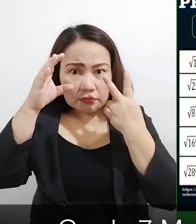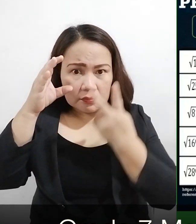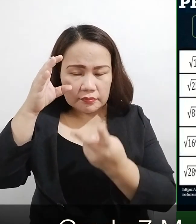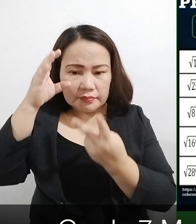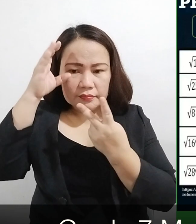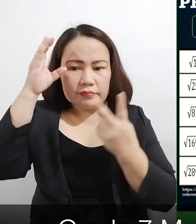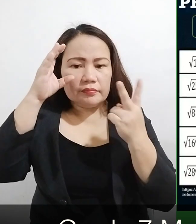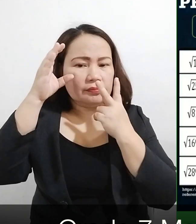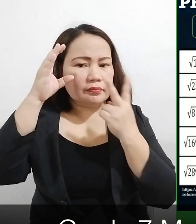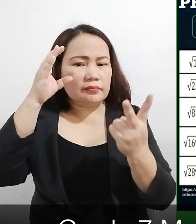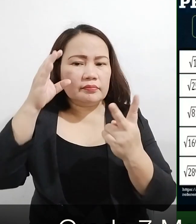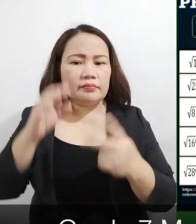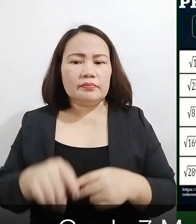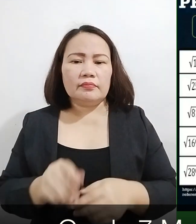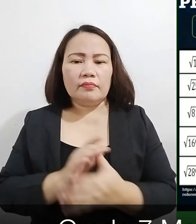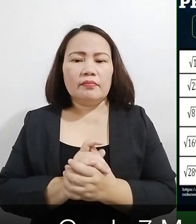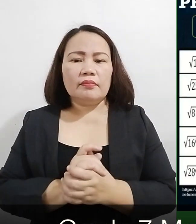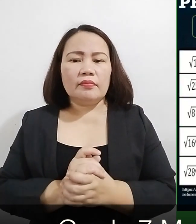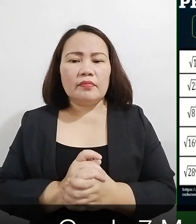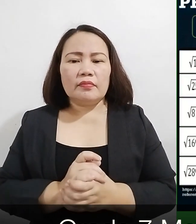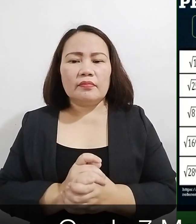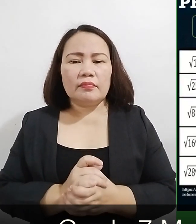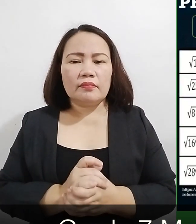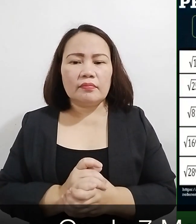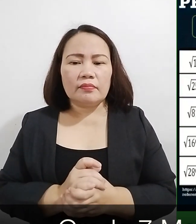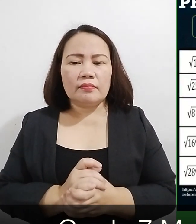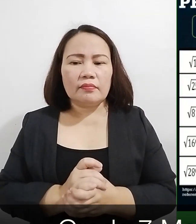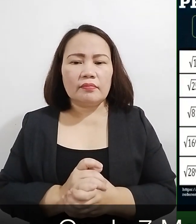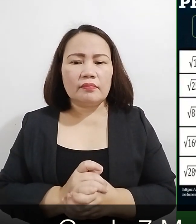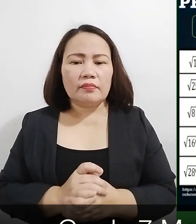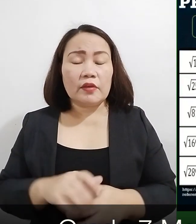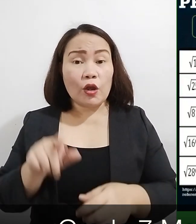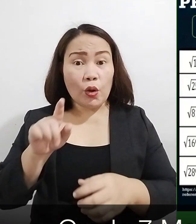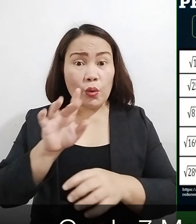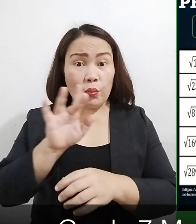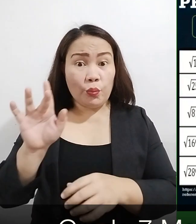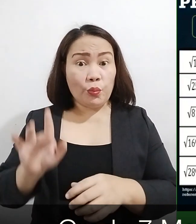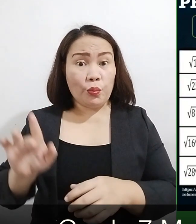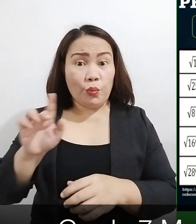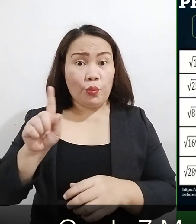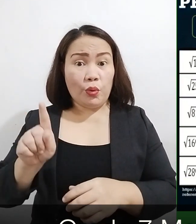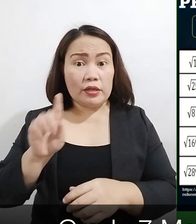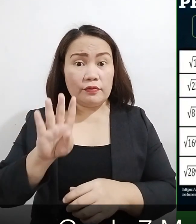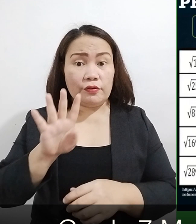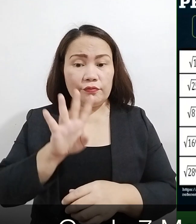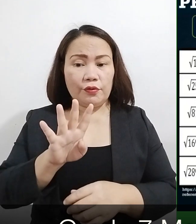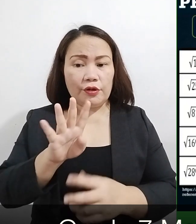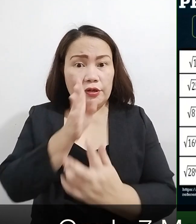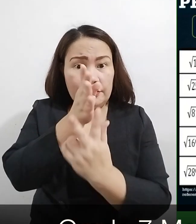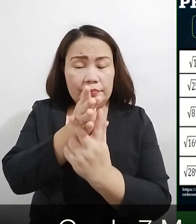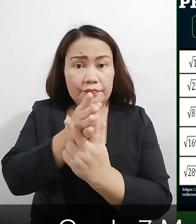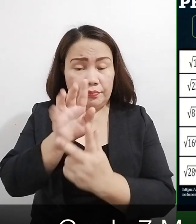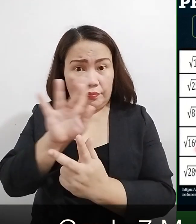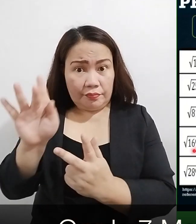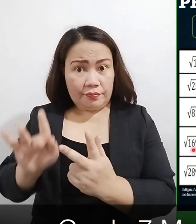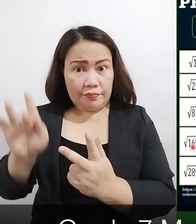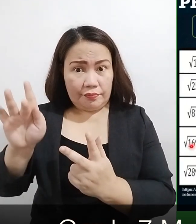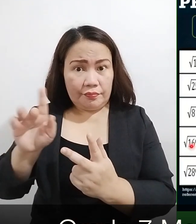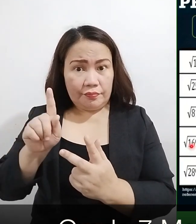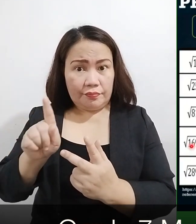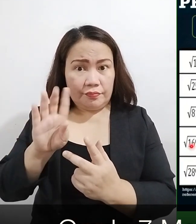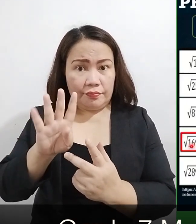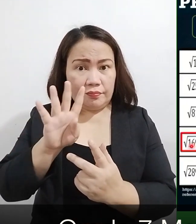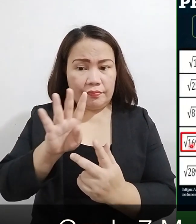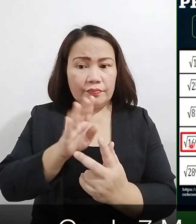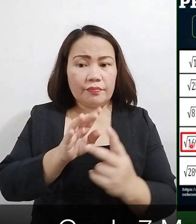root of 163, so ito siya. So, square root of 144, ito,